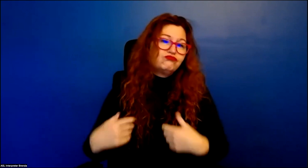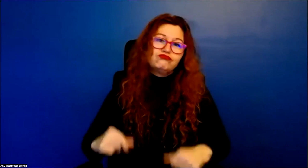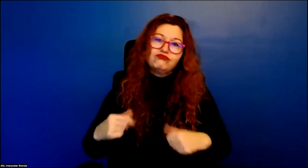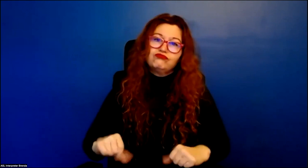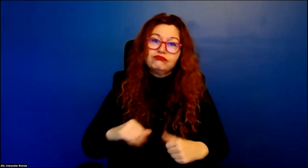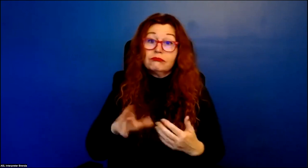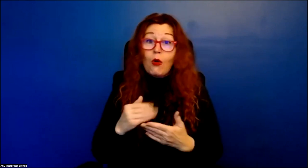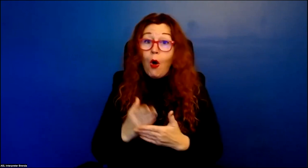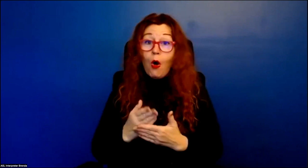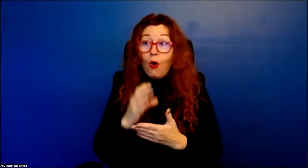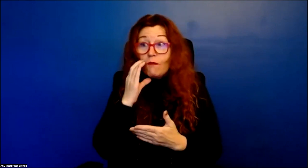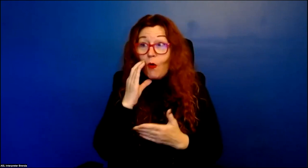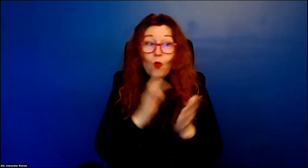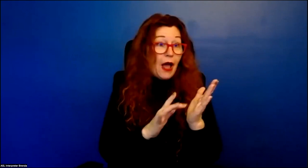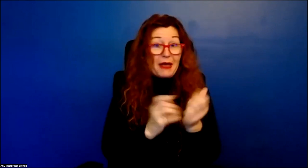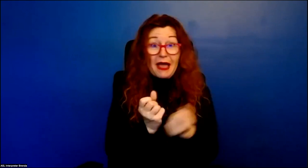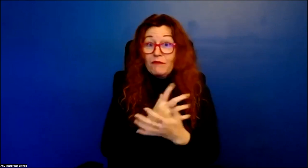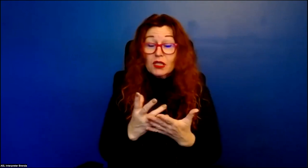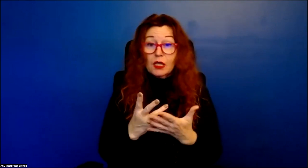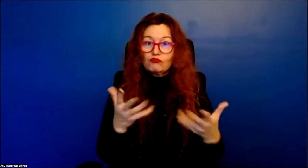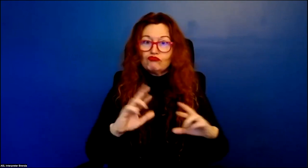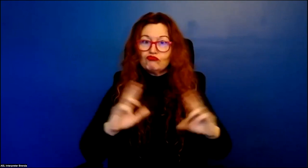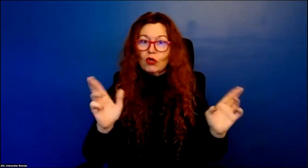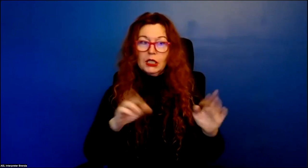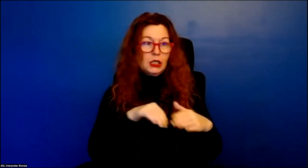products, and I certainly benefit from them greatly.